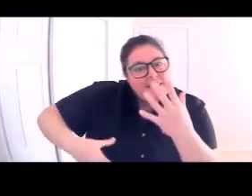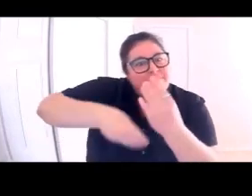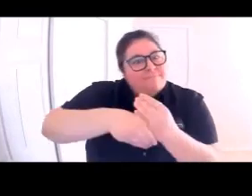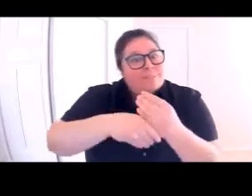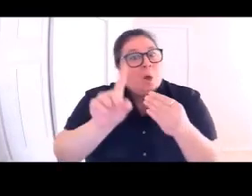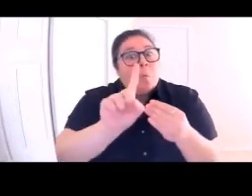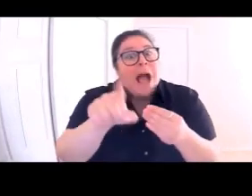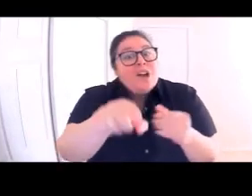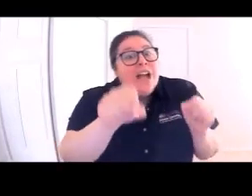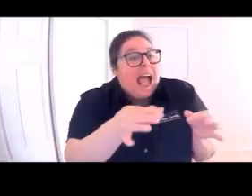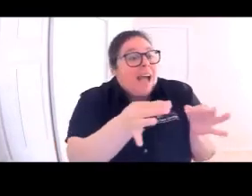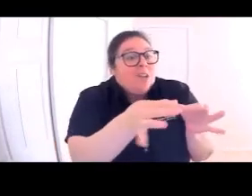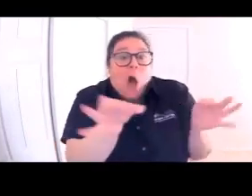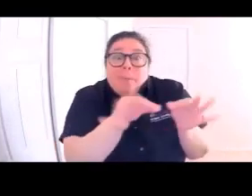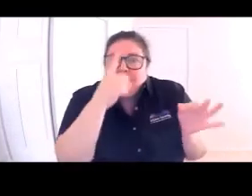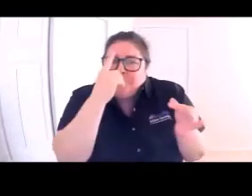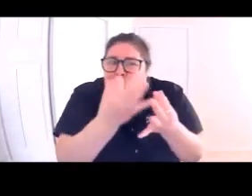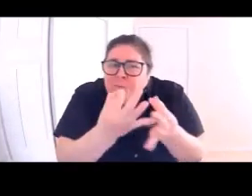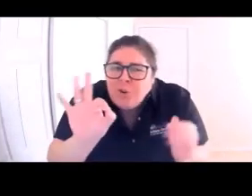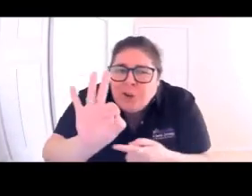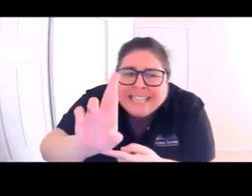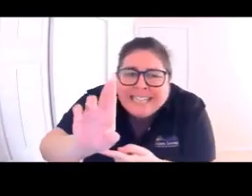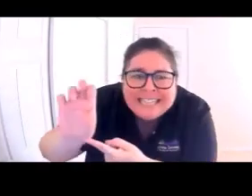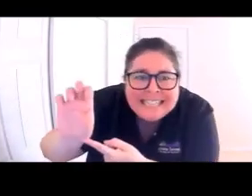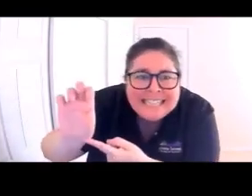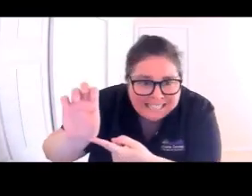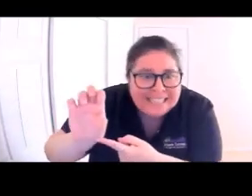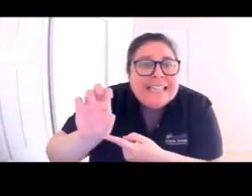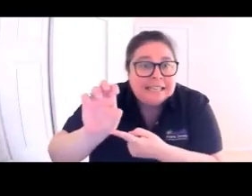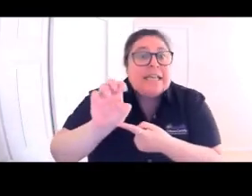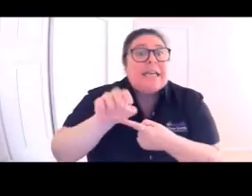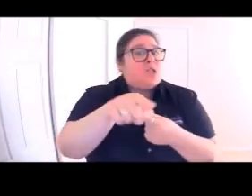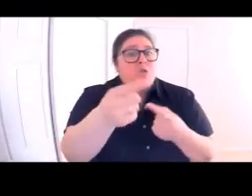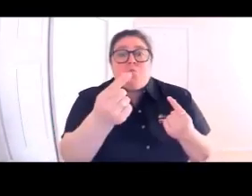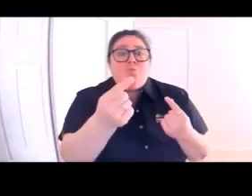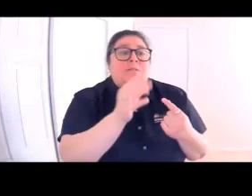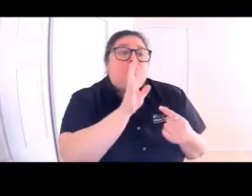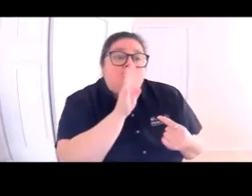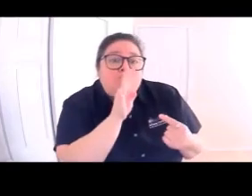communicate. And now they have free captioning.